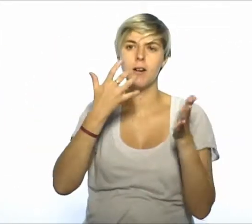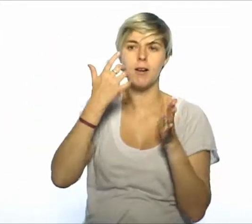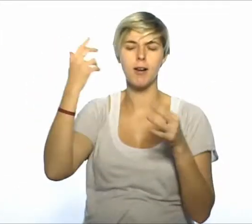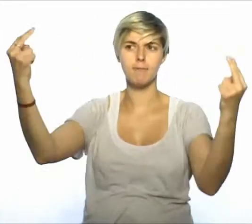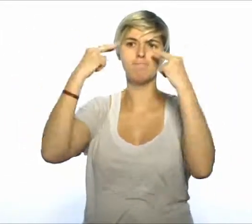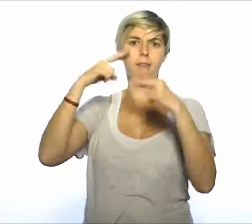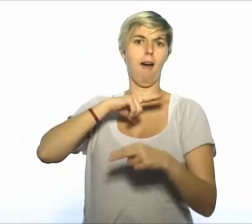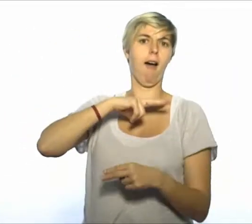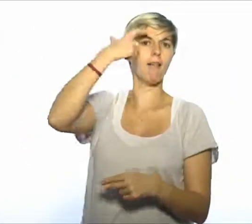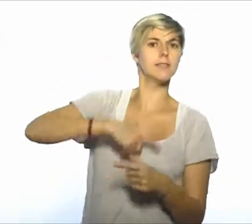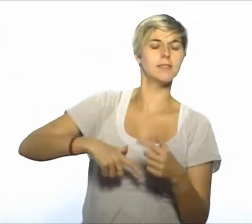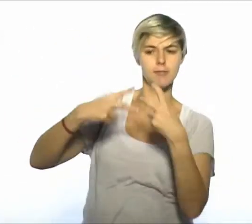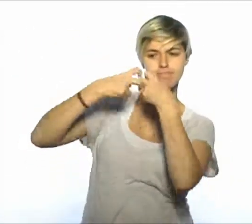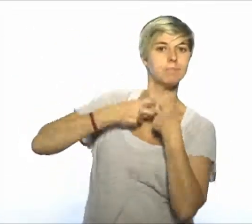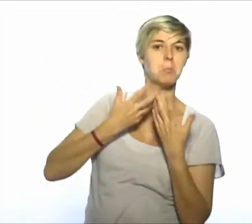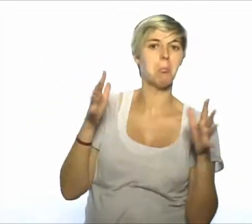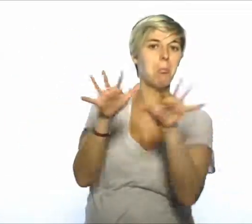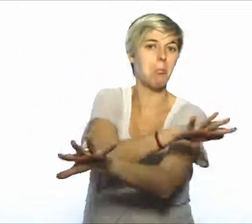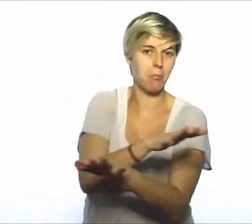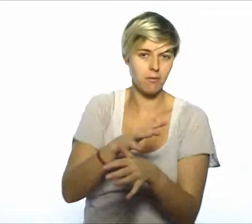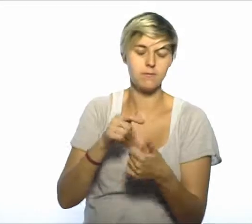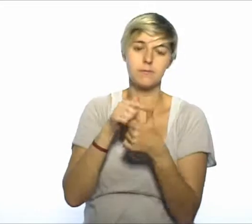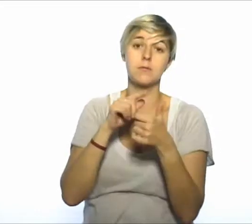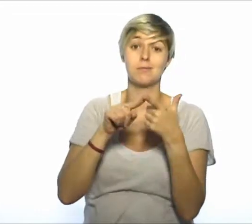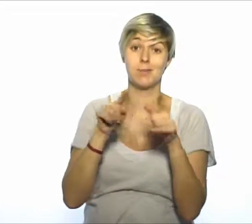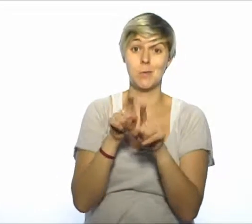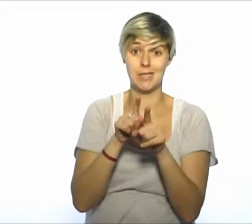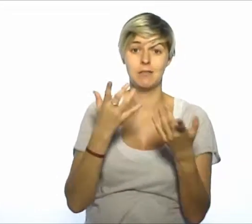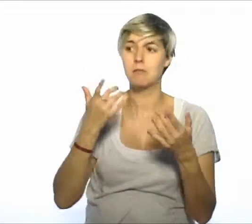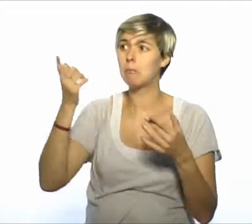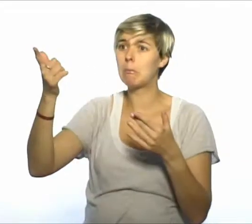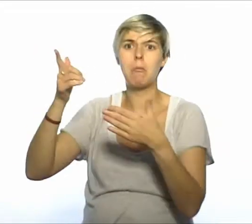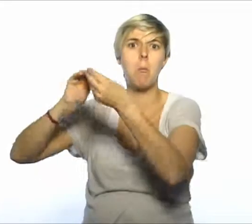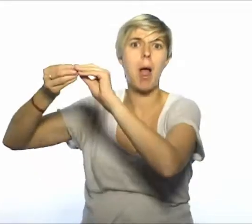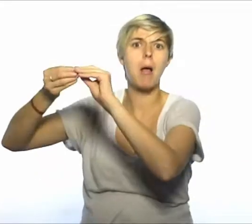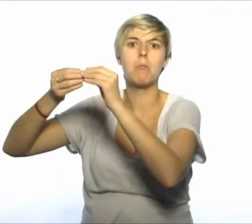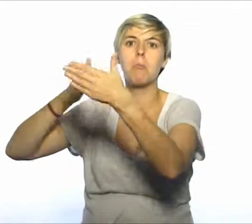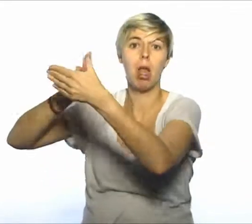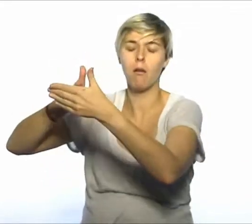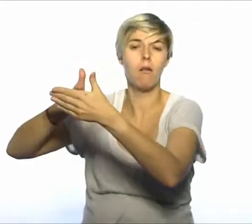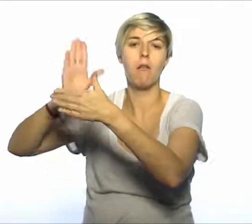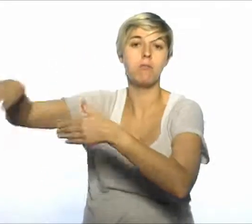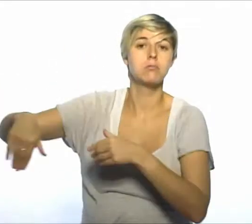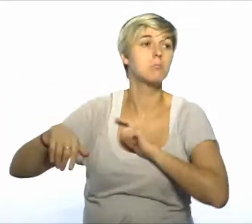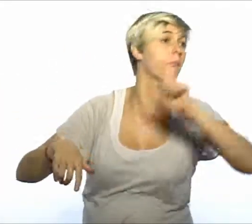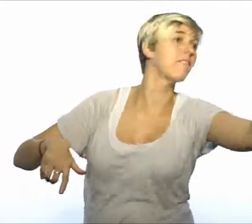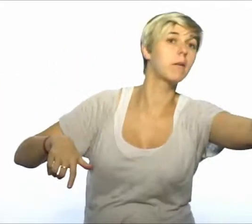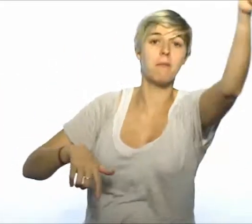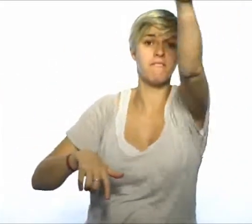not exposed too much to the situations and to the people. When connecting to a relay center is impossible, switching